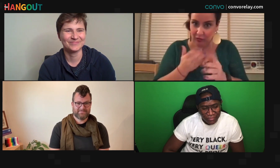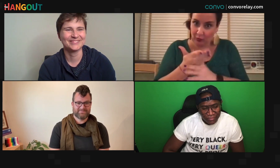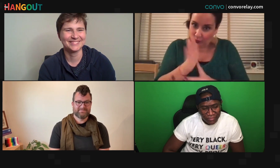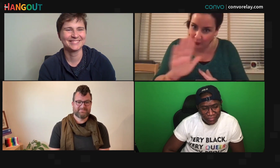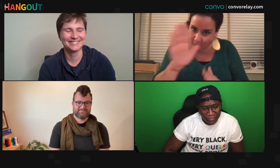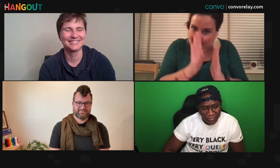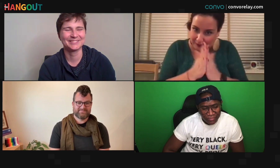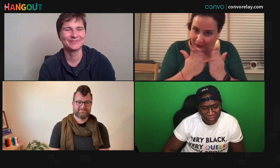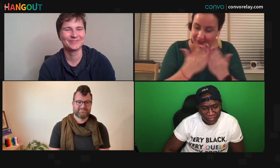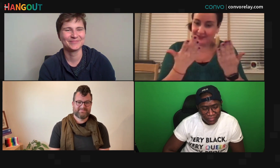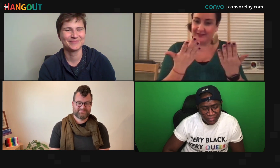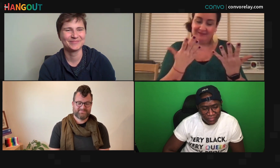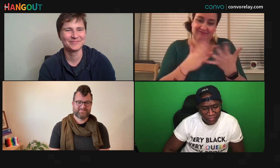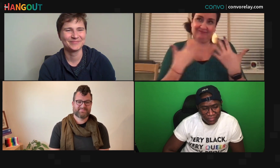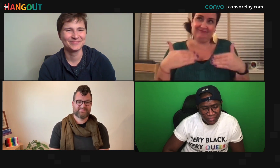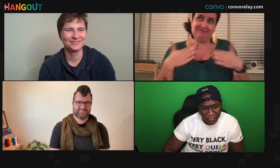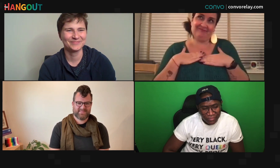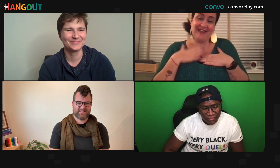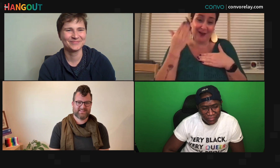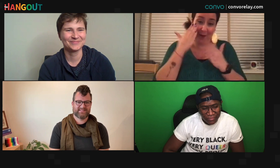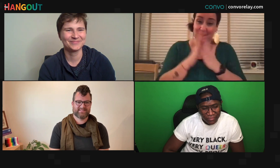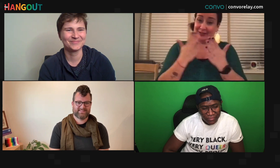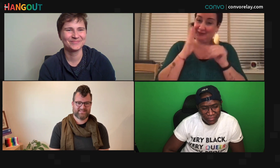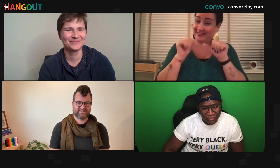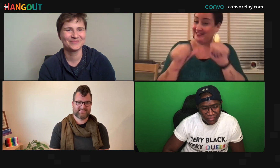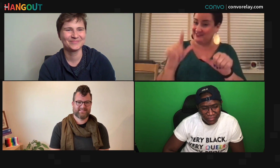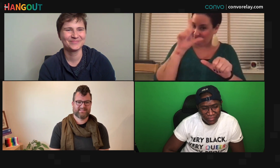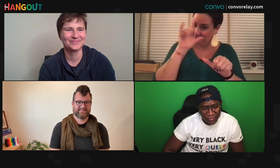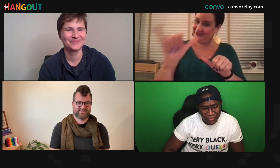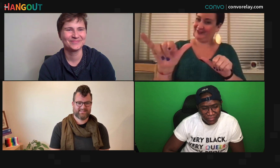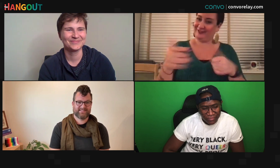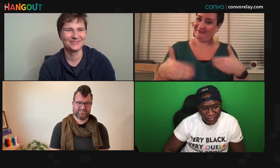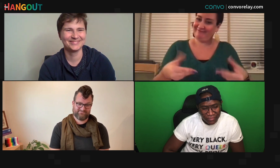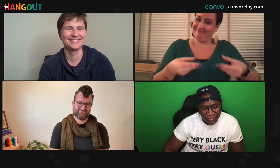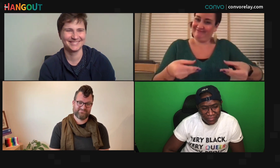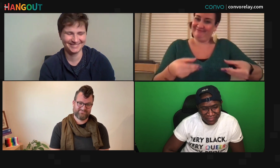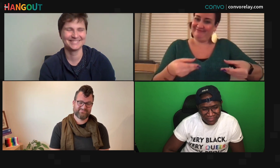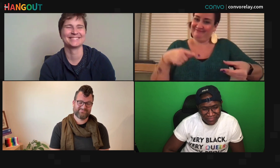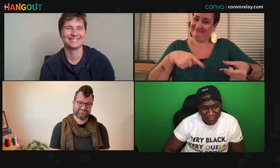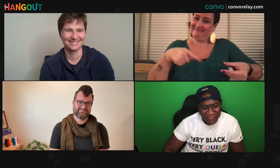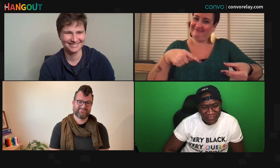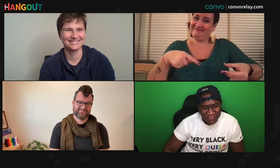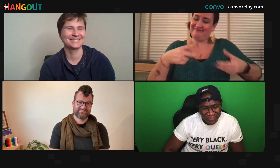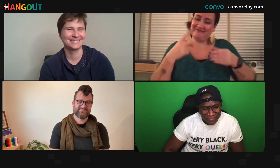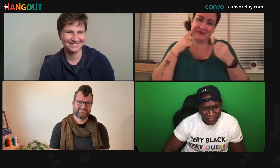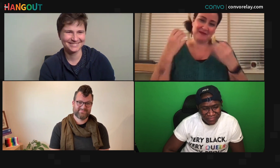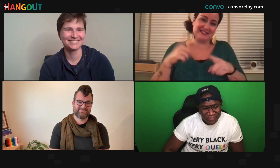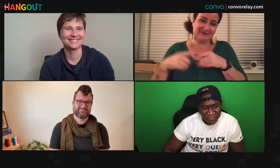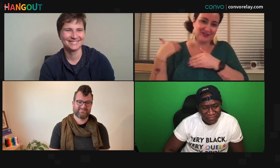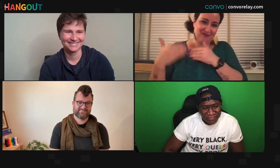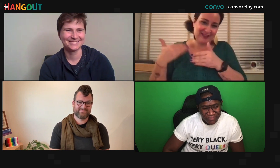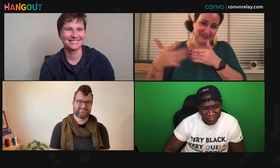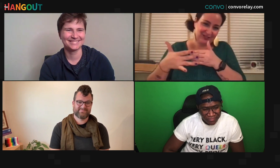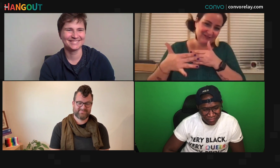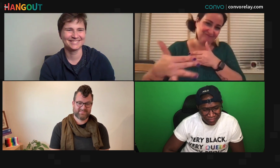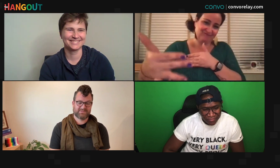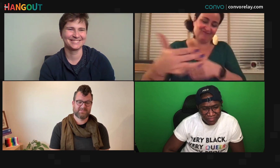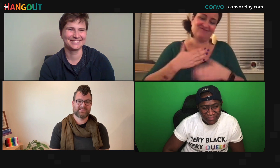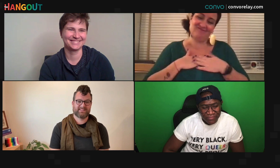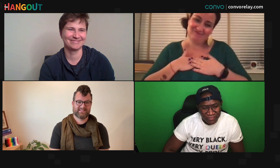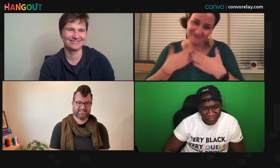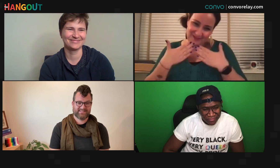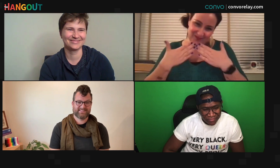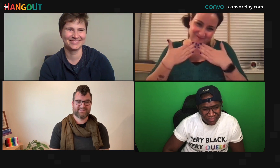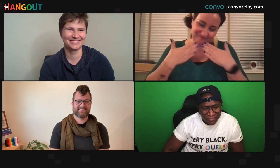a huge impact, more of an impact through your books. And it's amazing. I know these books are going to live on forever. People are going to have